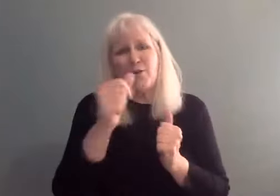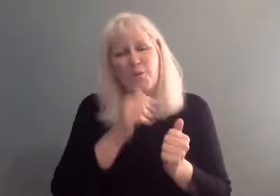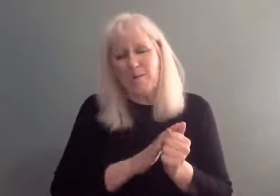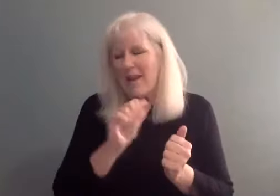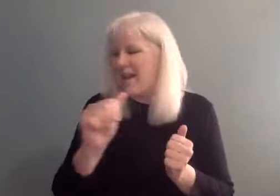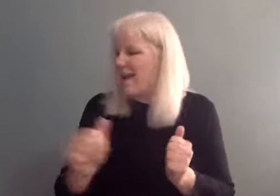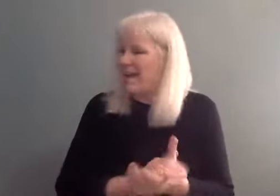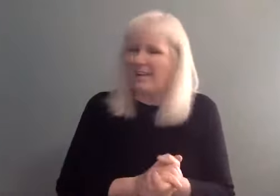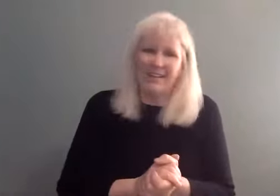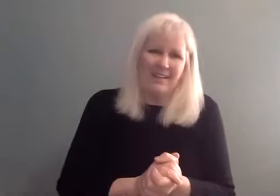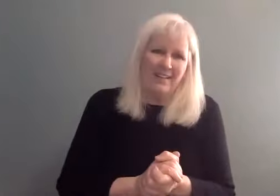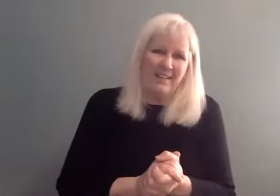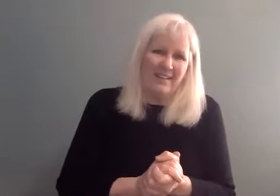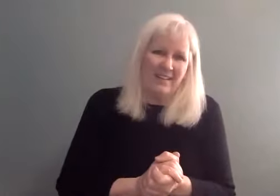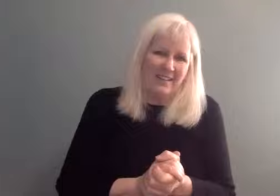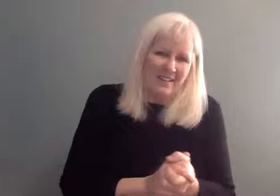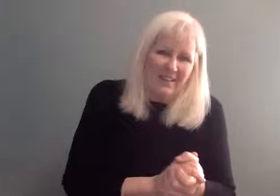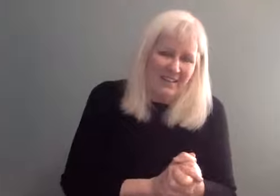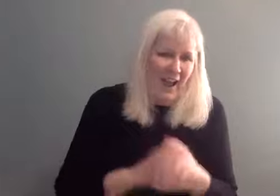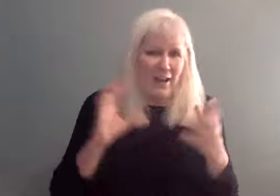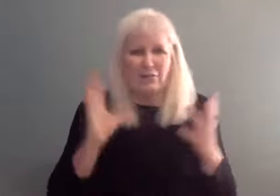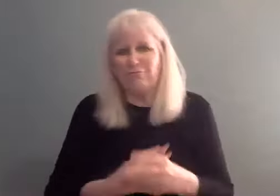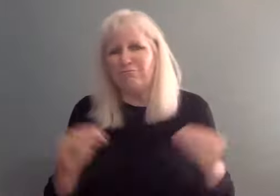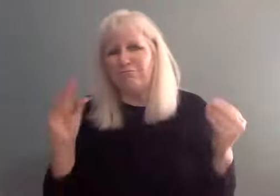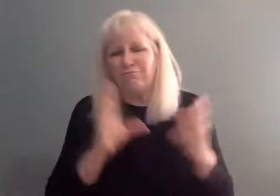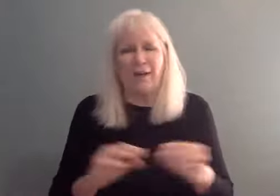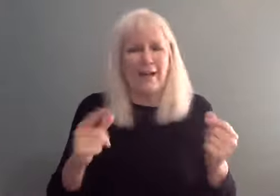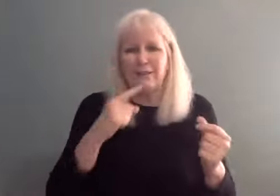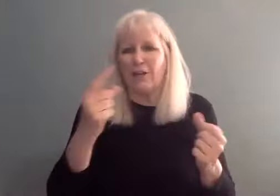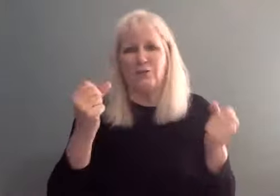talk so much more about a lot of this. And I got to tell you,